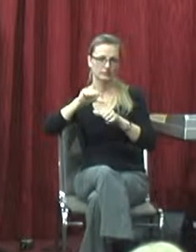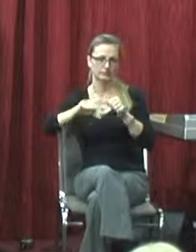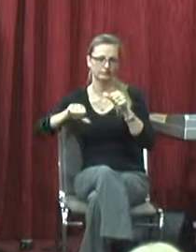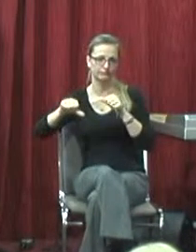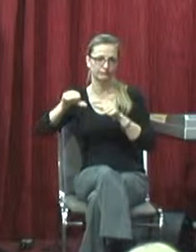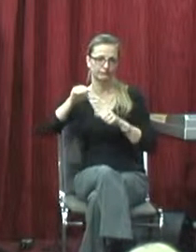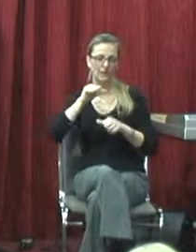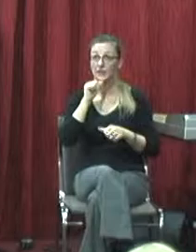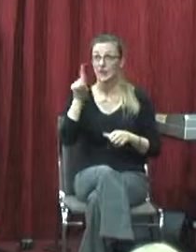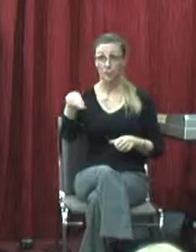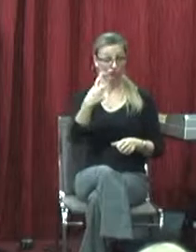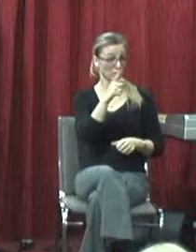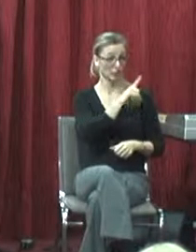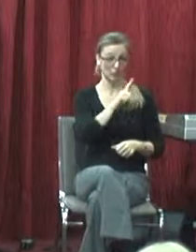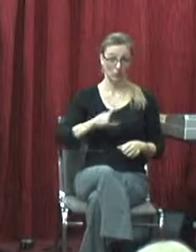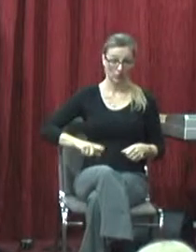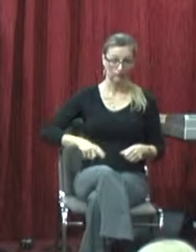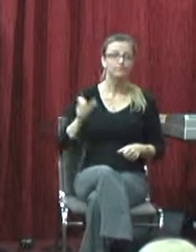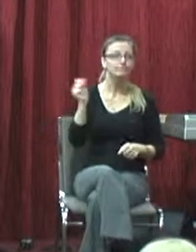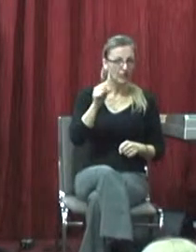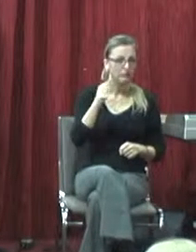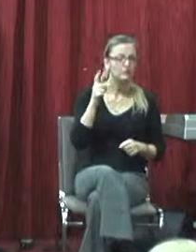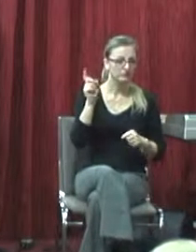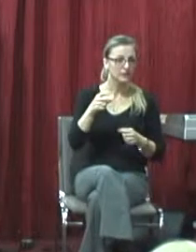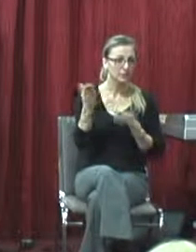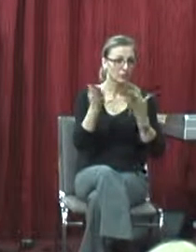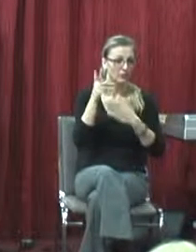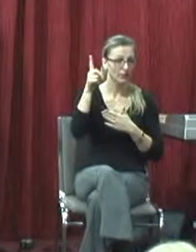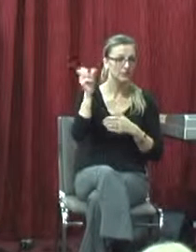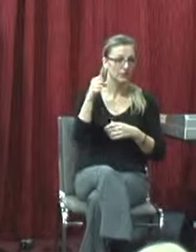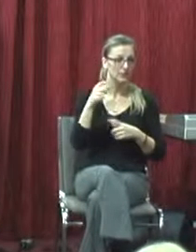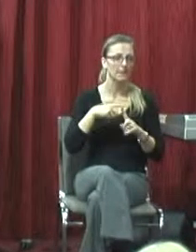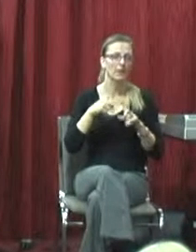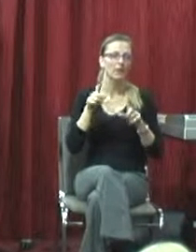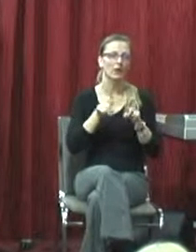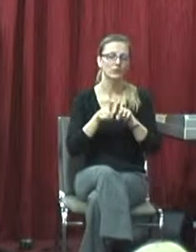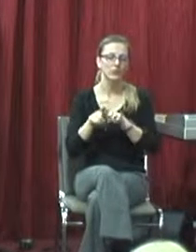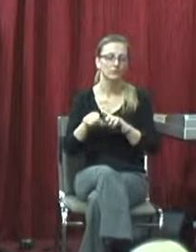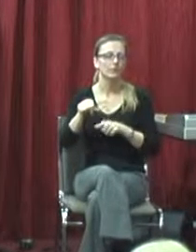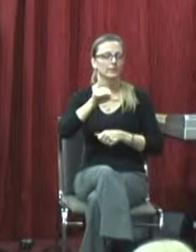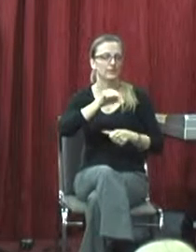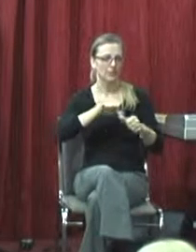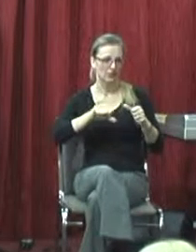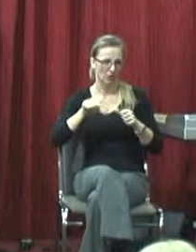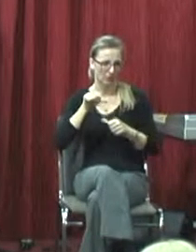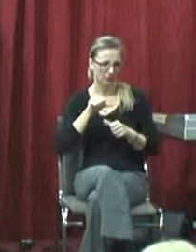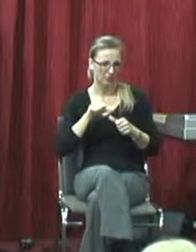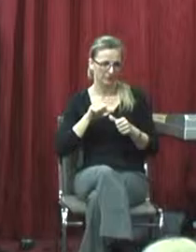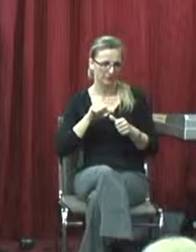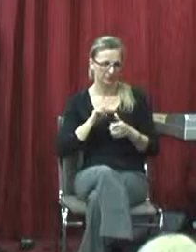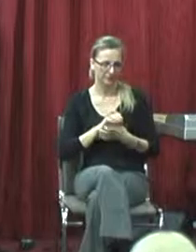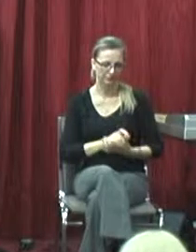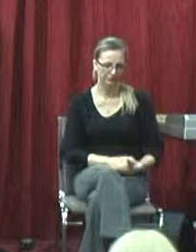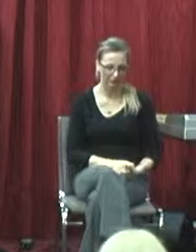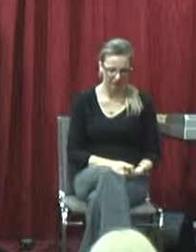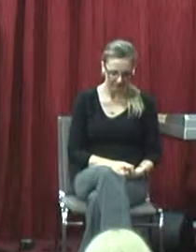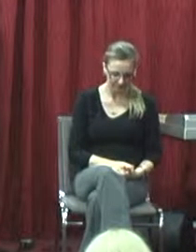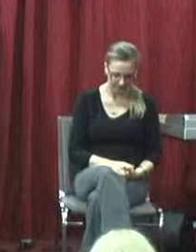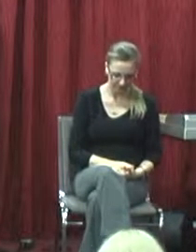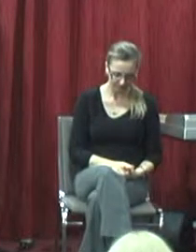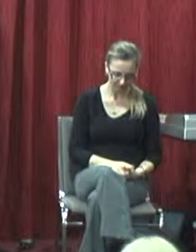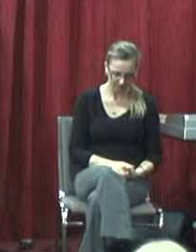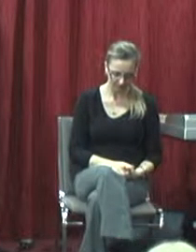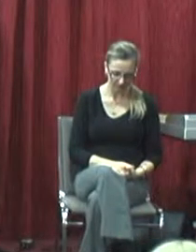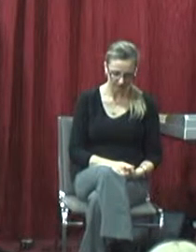just the Lord, who we are supposed to serve, but he said you're supposed to be your servant and your slaves. Your refers